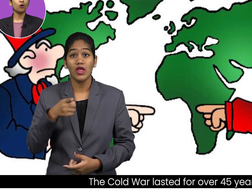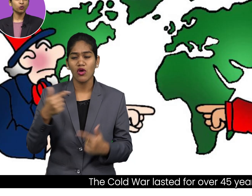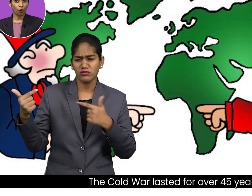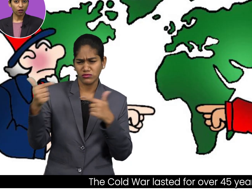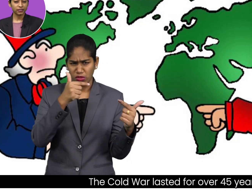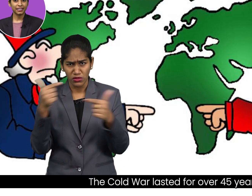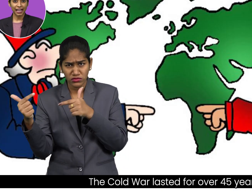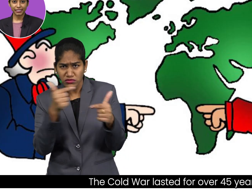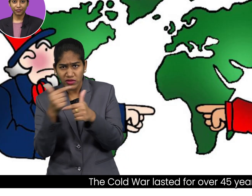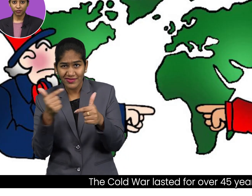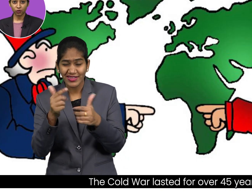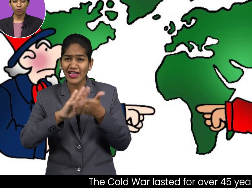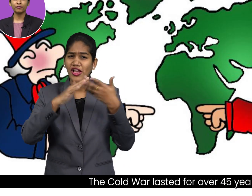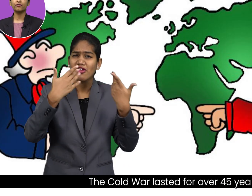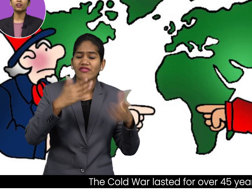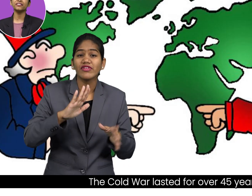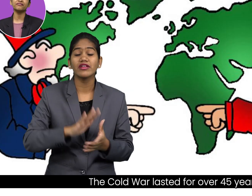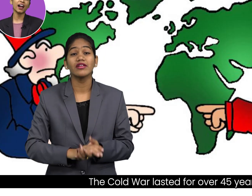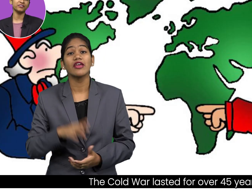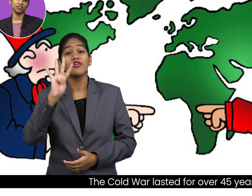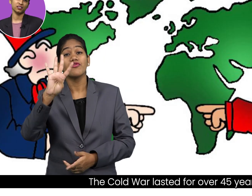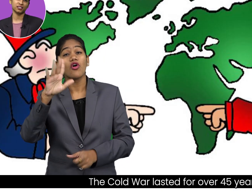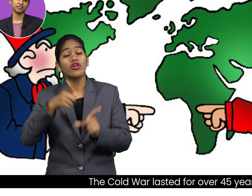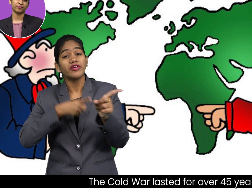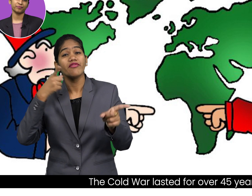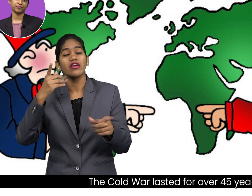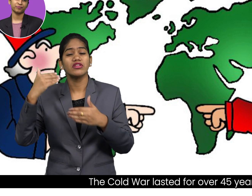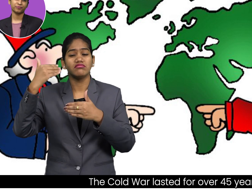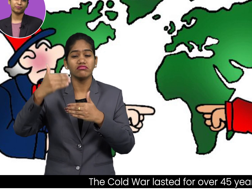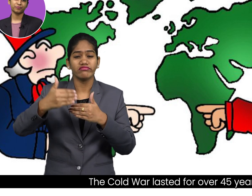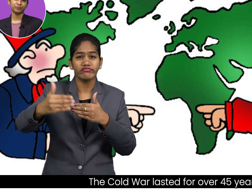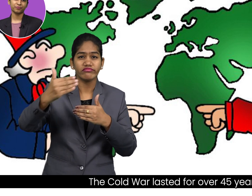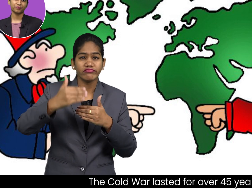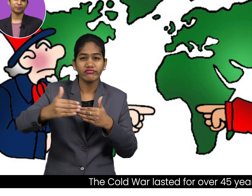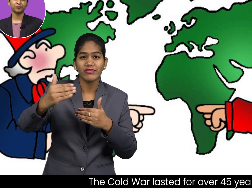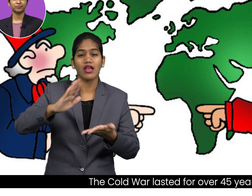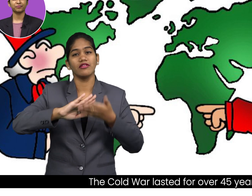The Cold War lasted for over 45 years